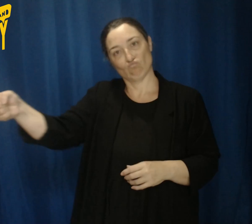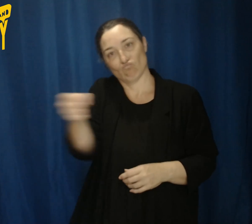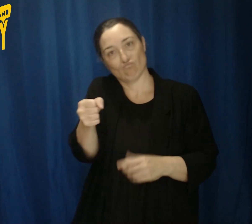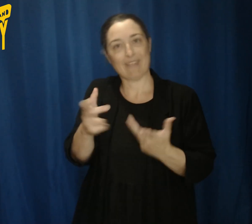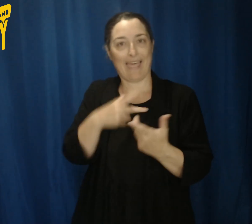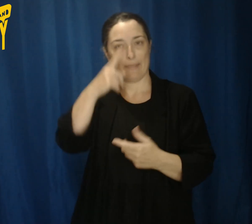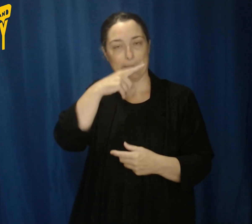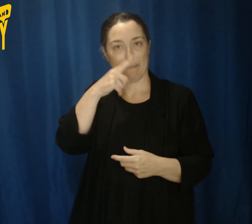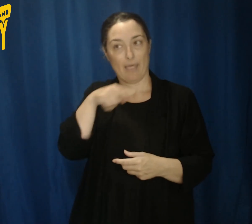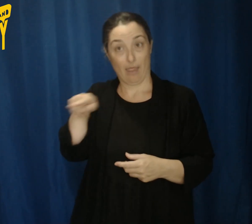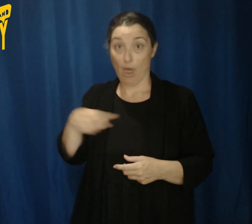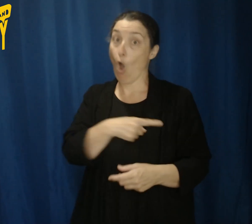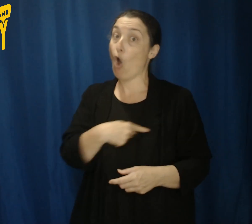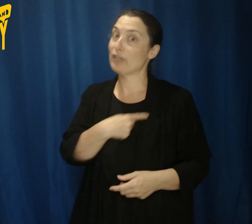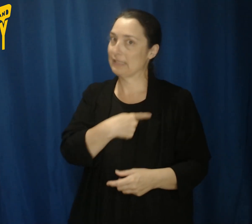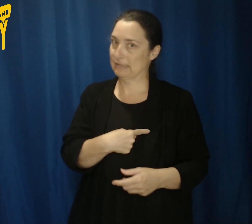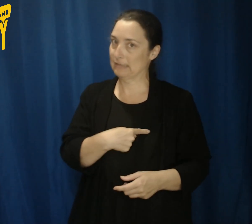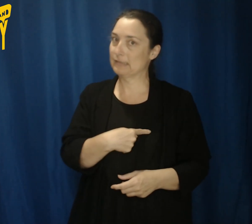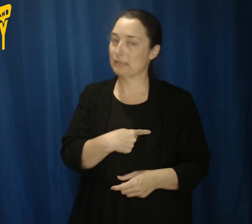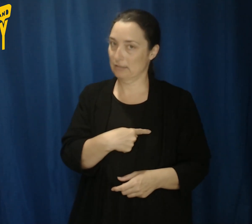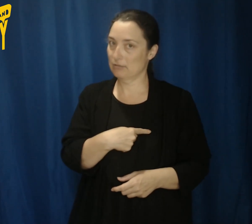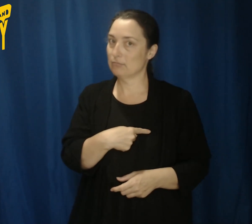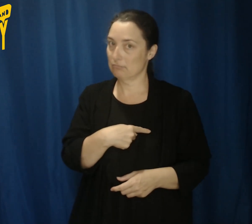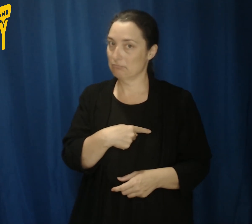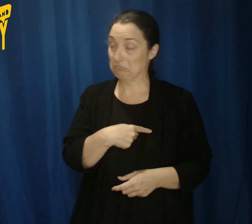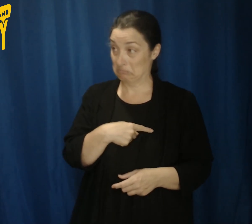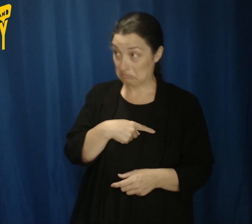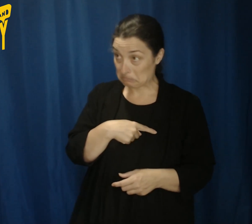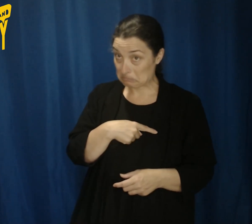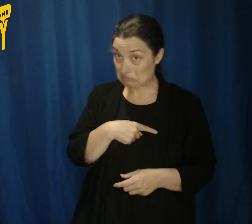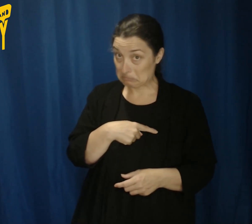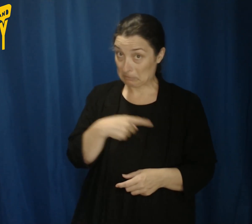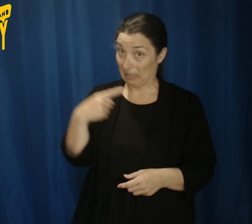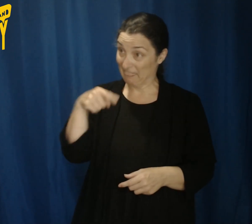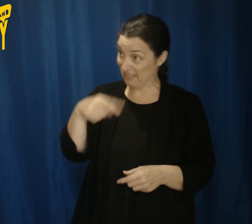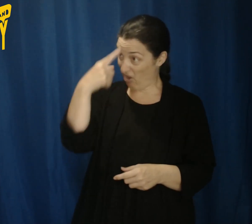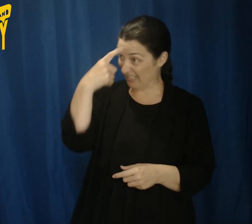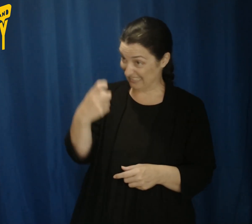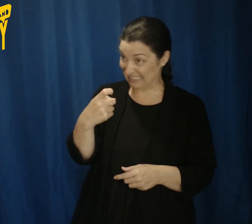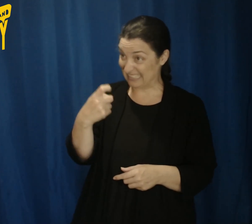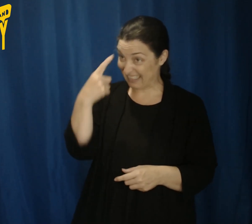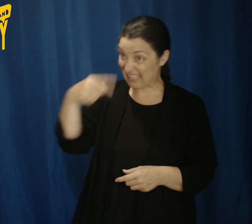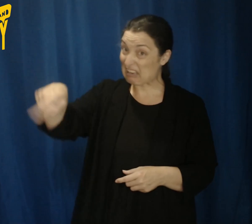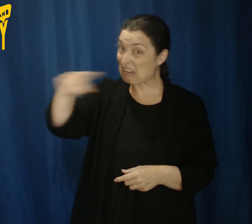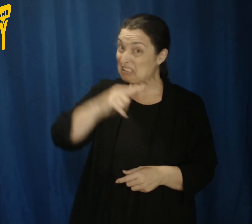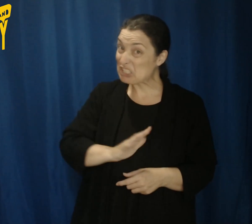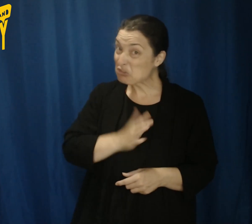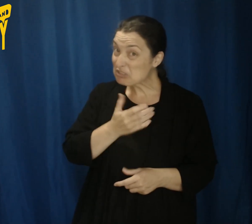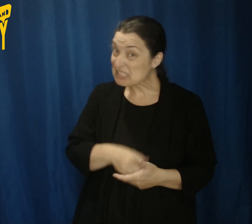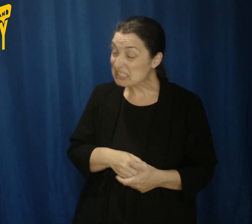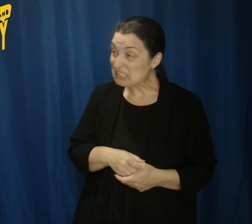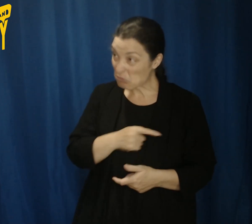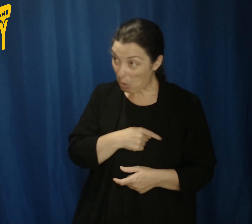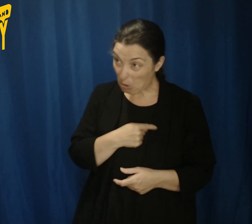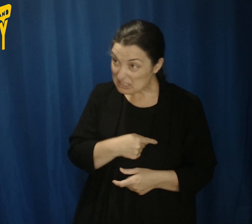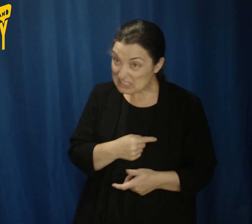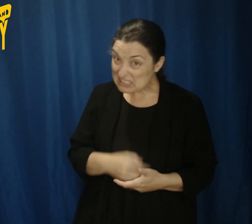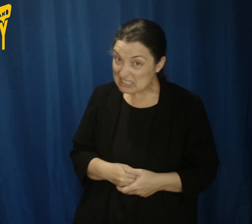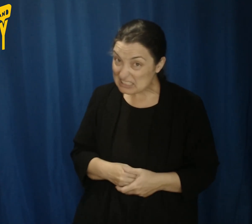really honest to go, God, would anyone want this? To be honest, and with all due respect to everyone who actually does make money